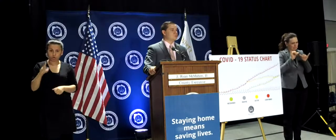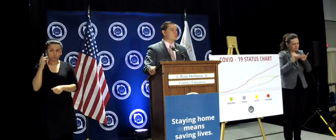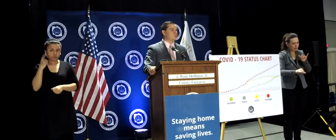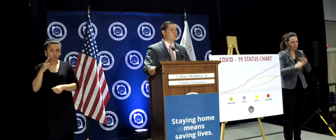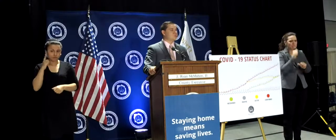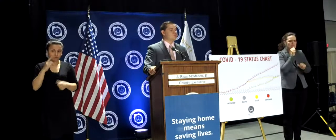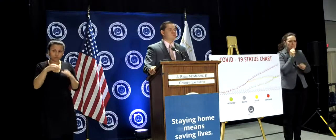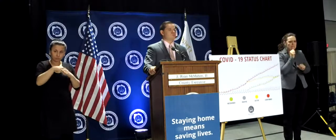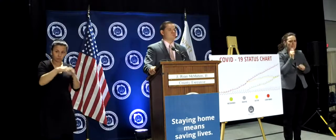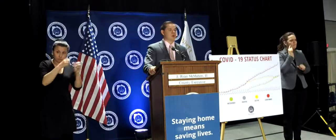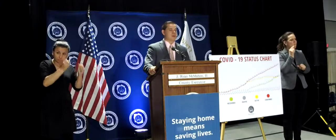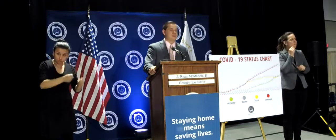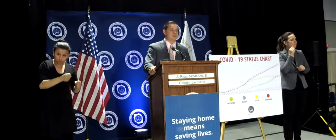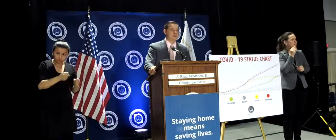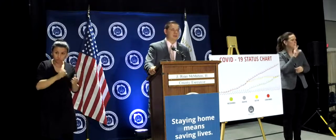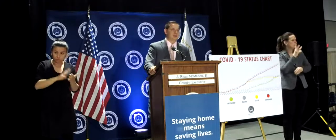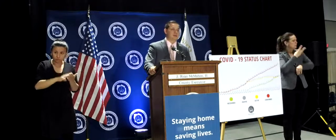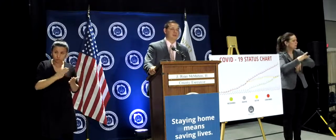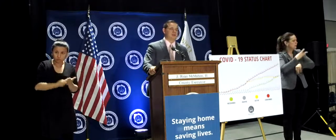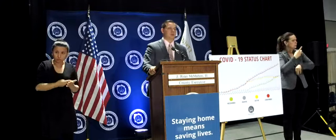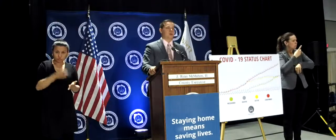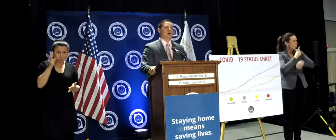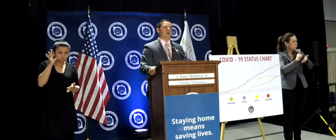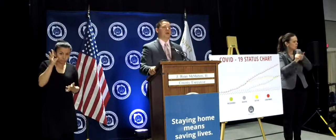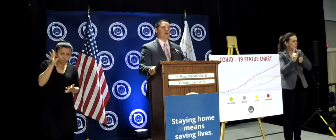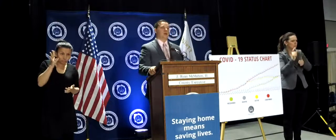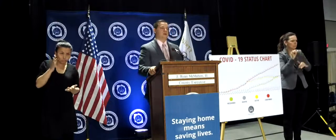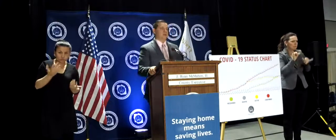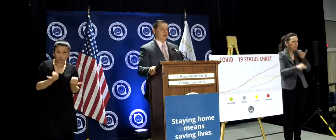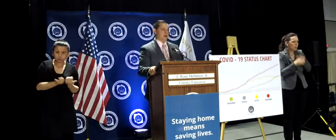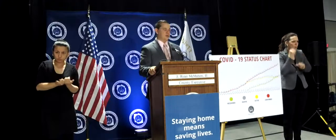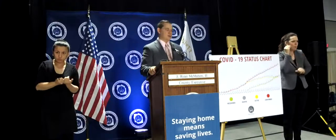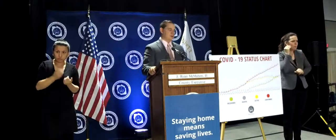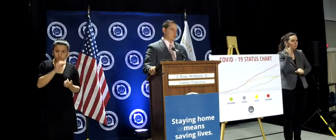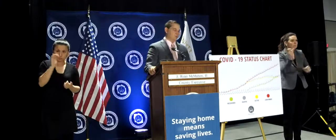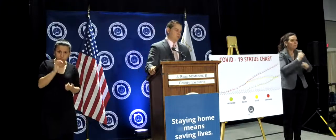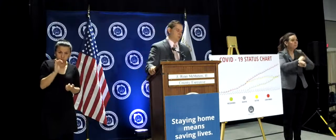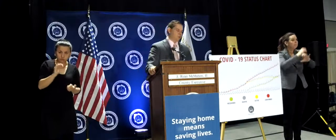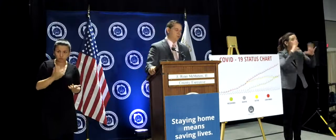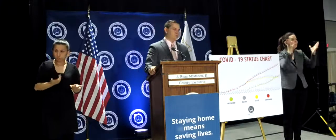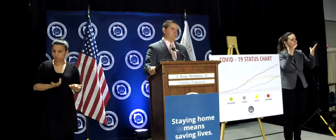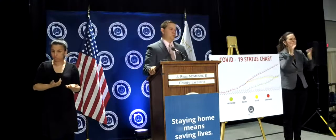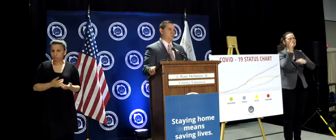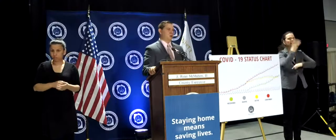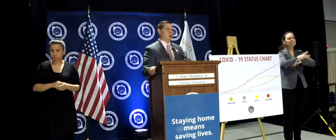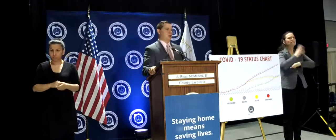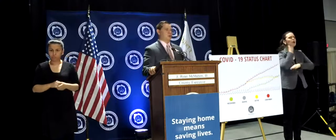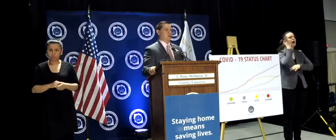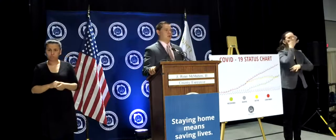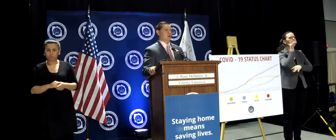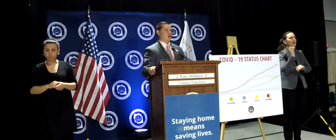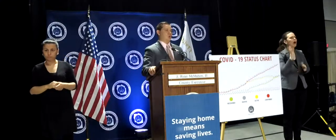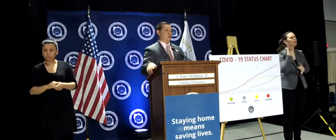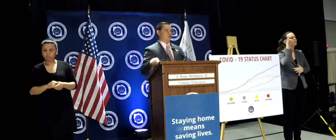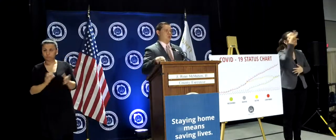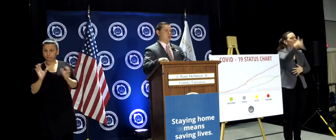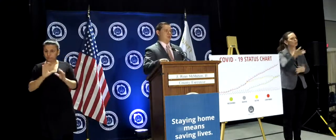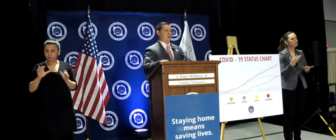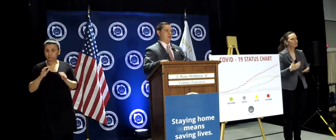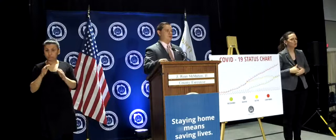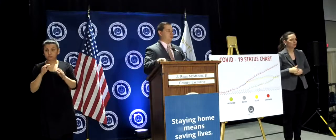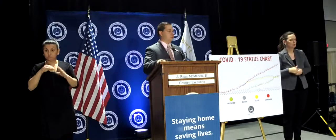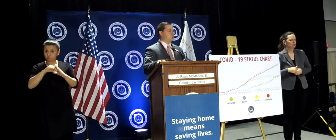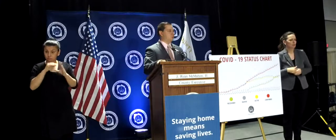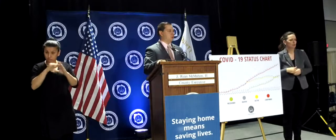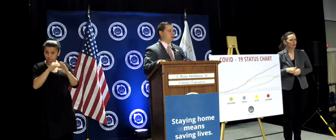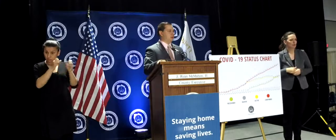in 6 days? I think in 6 days, if we can really hunker in, the data is going to improve. We know